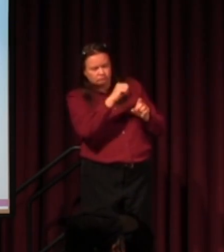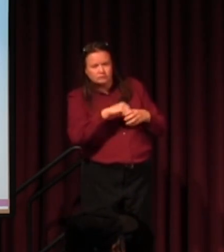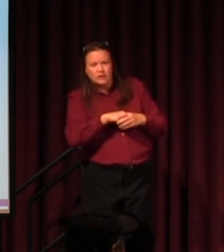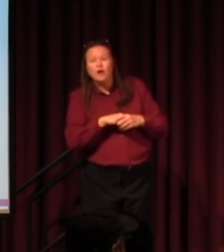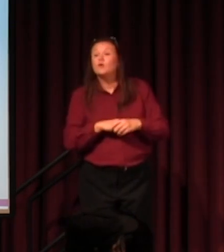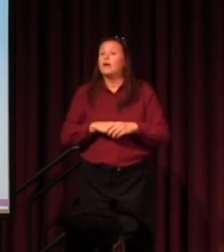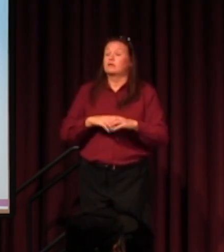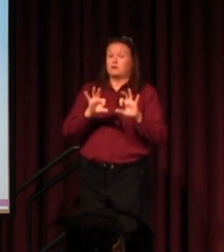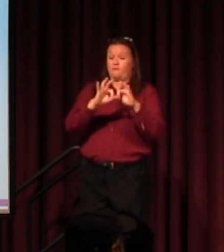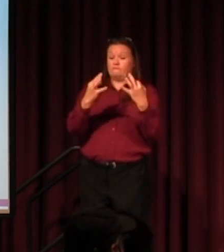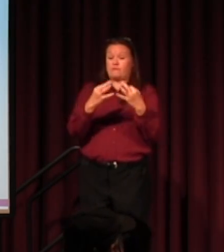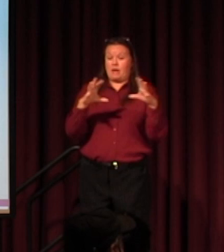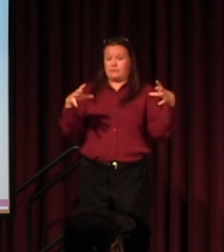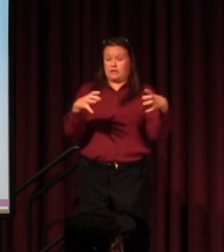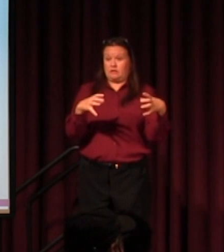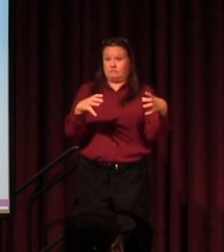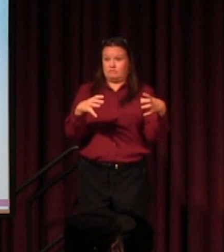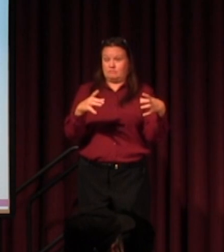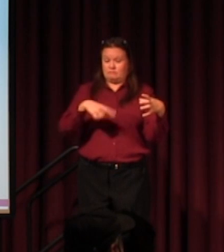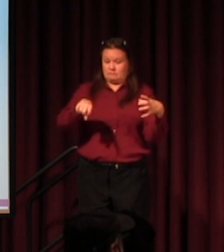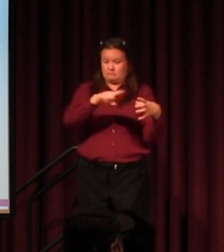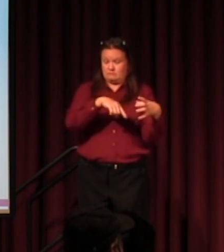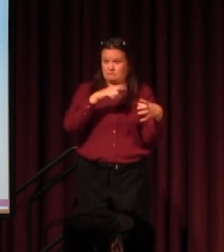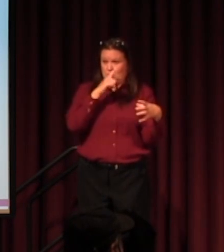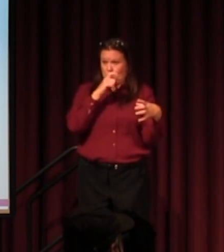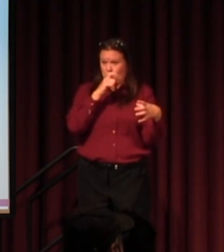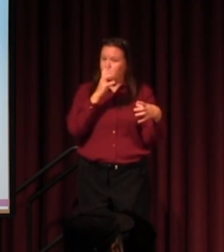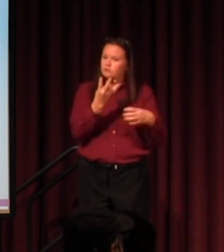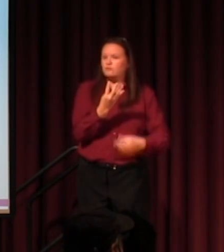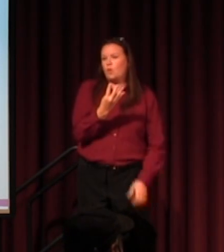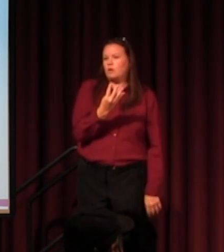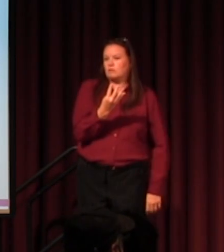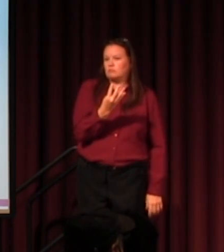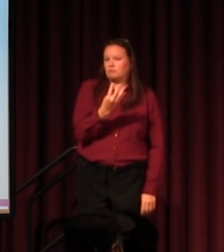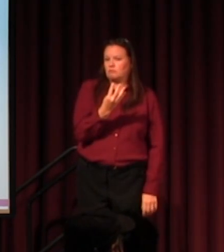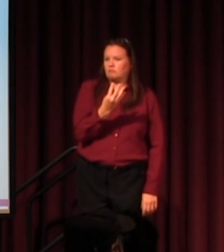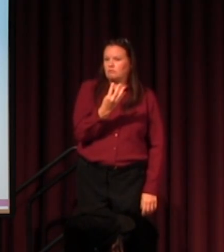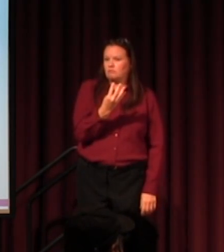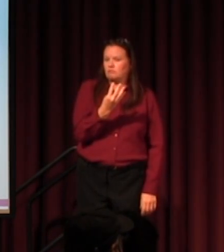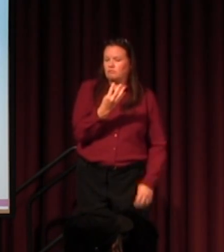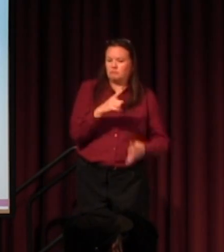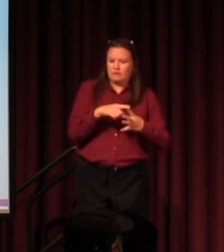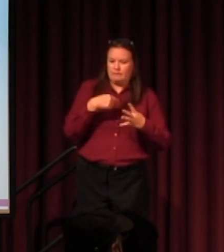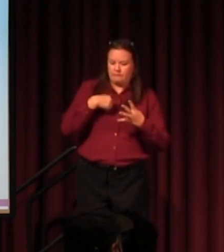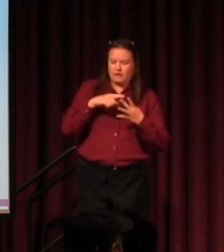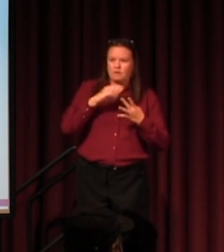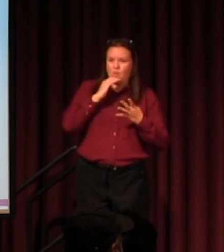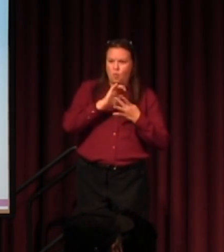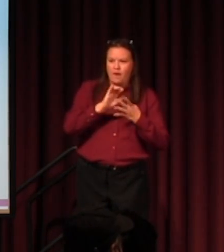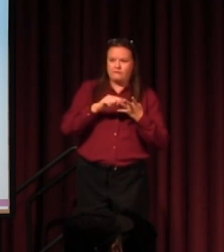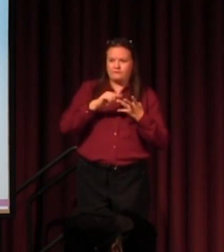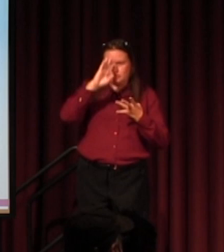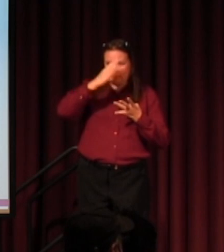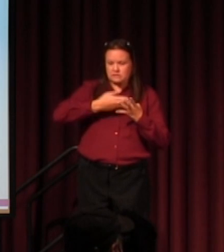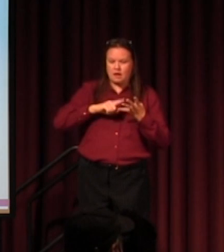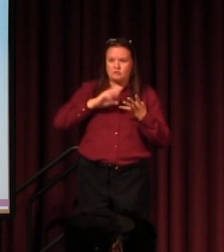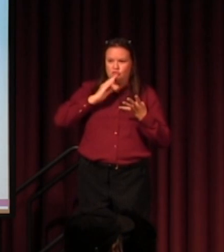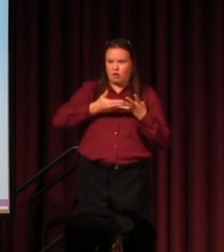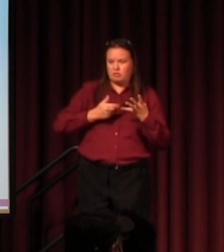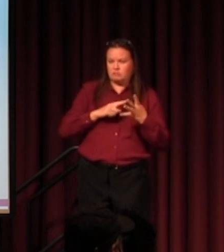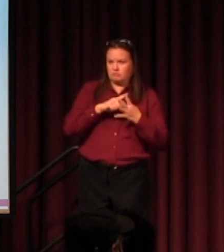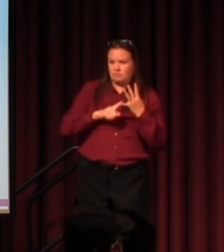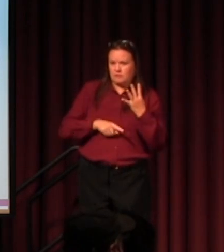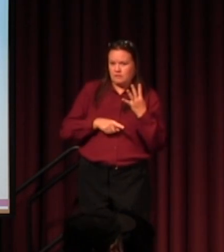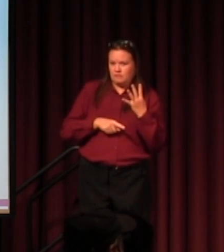So, this particular system is made up of the four of us. That's our nuclear family. So if you think about the system of